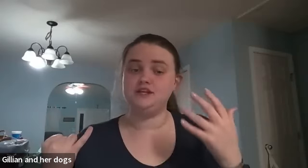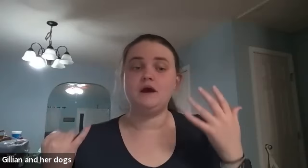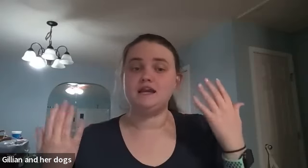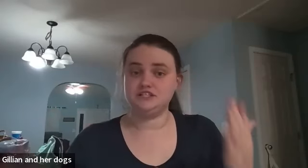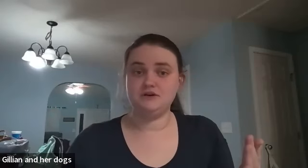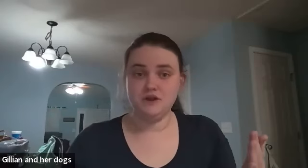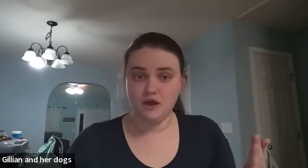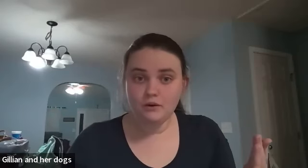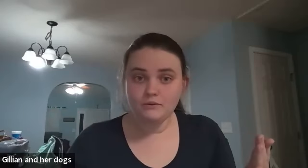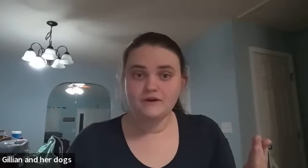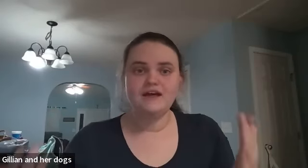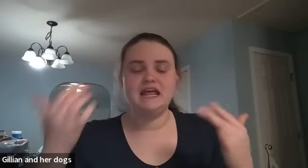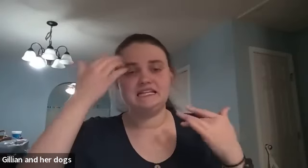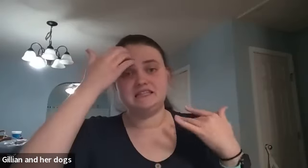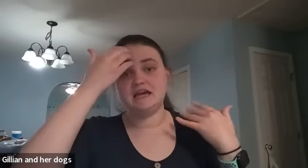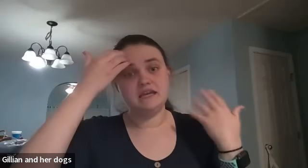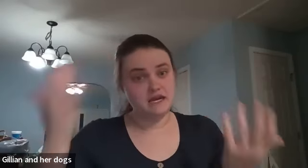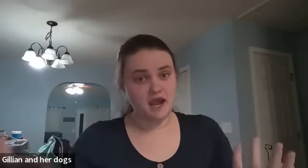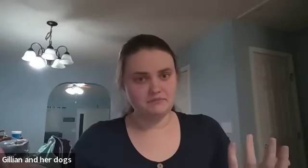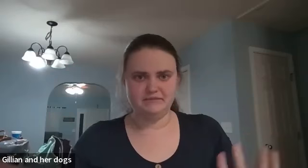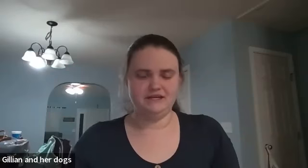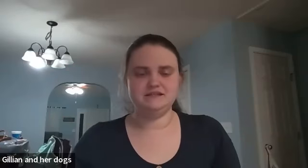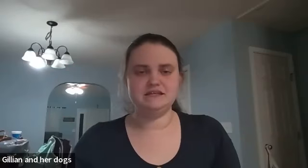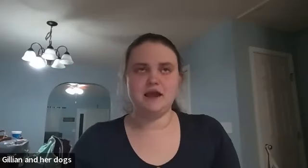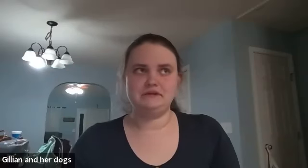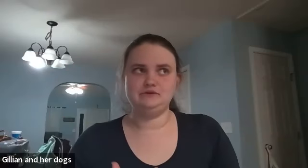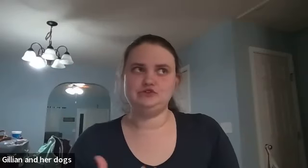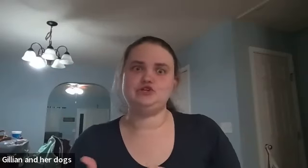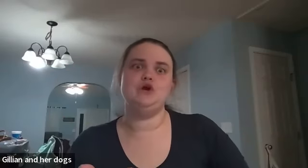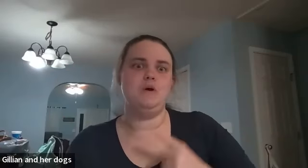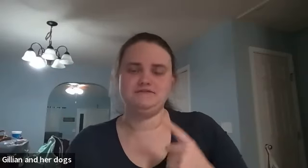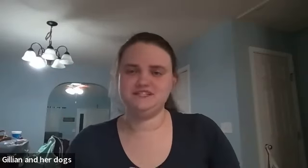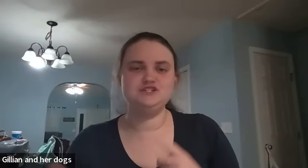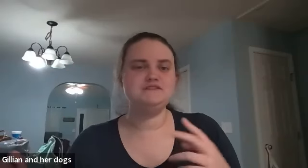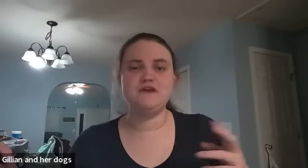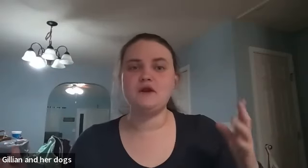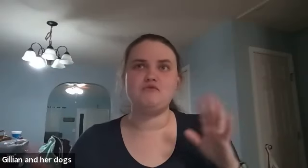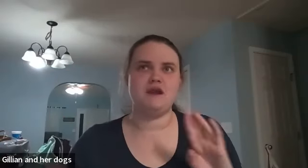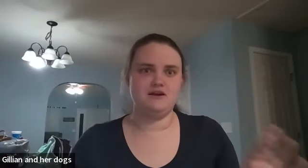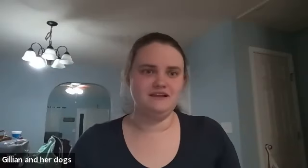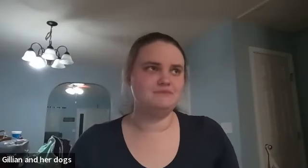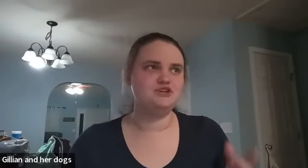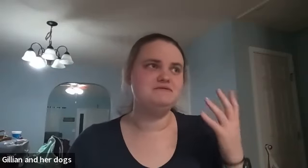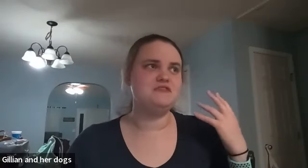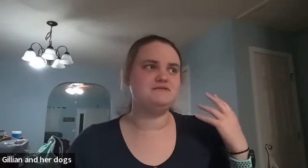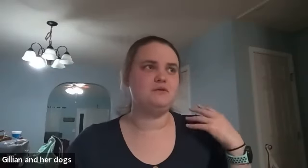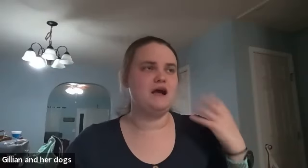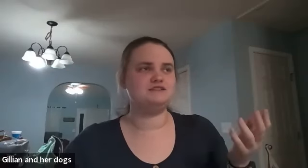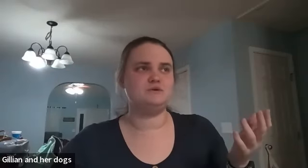I actually don't know, that can happen. I mean, it doesn't happen too often. It's usually very rare. Like, I'm trying to even think of the last